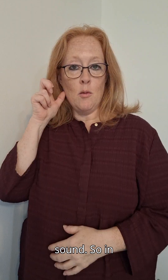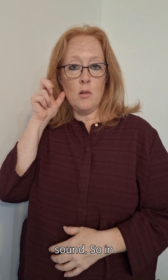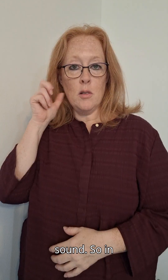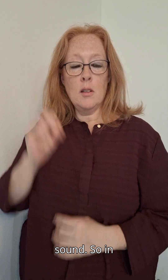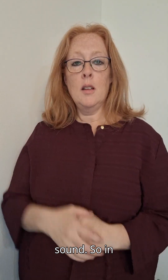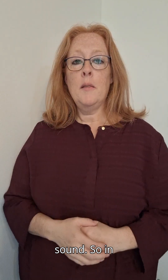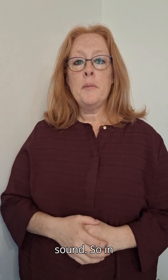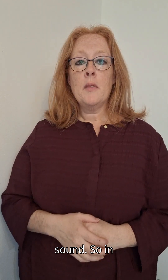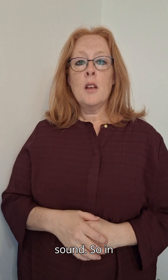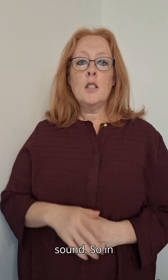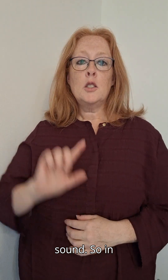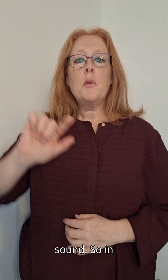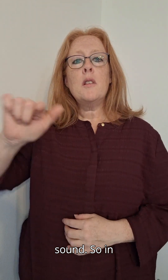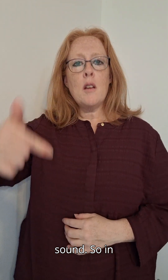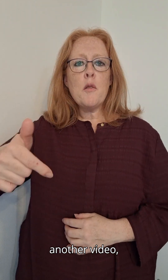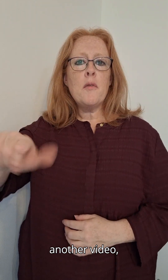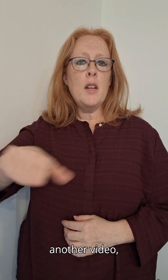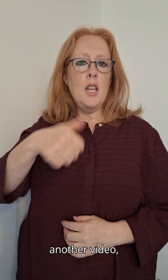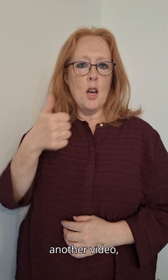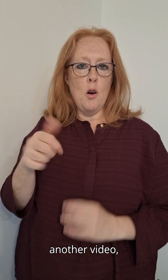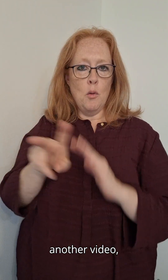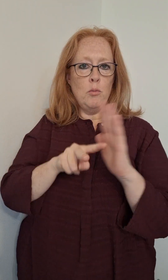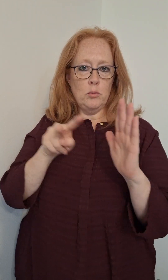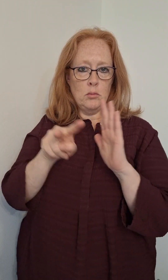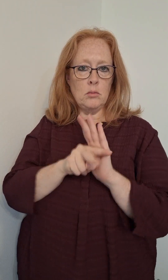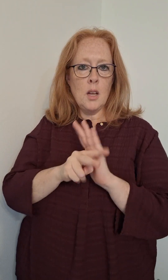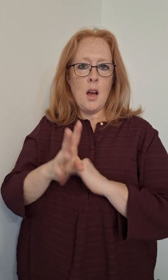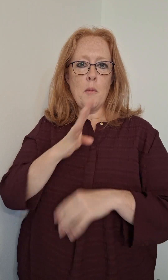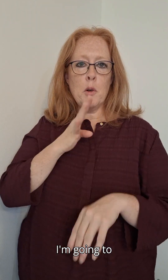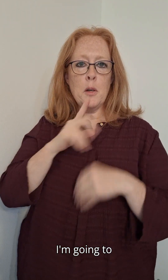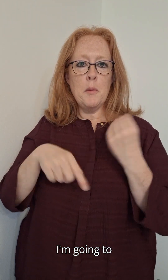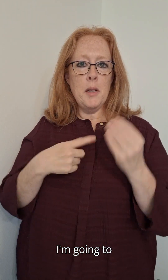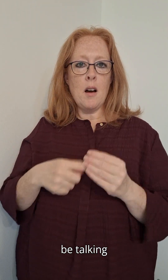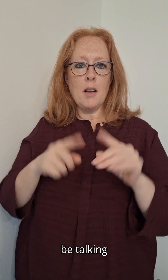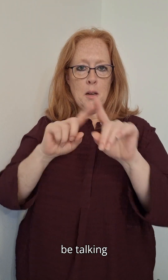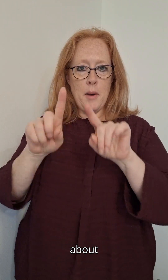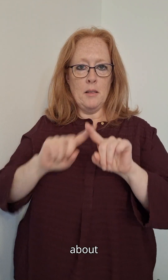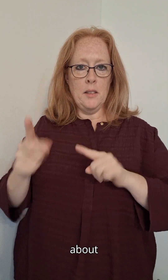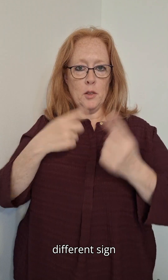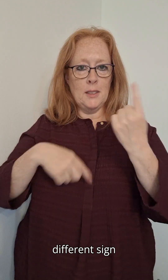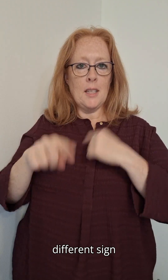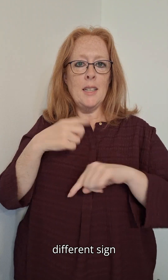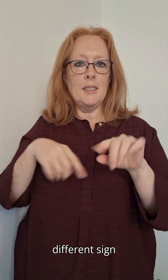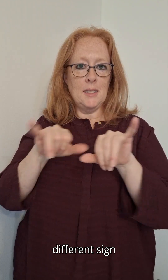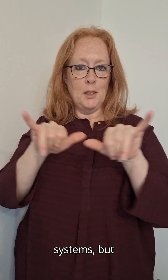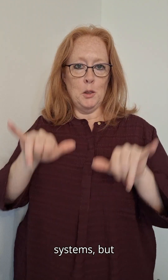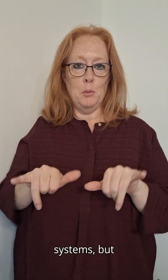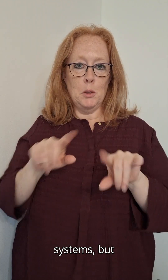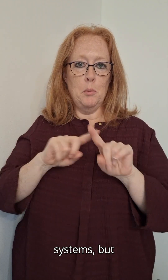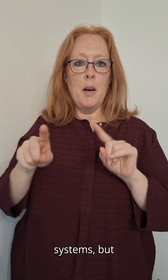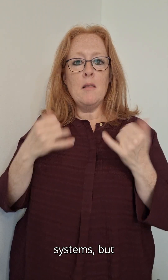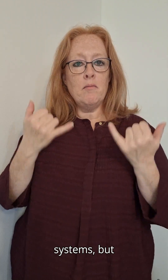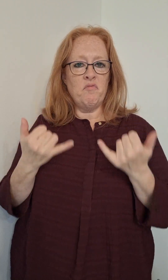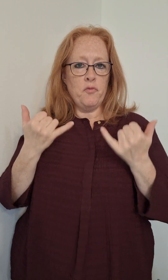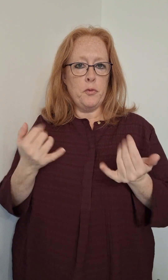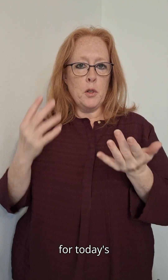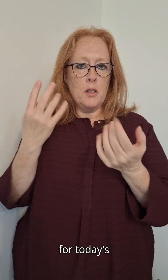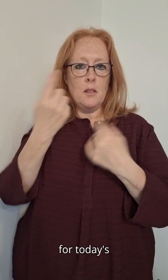sound. So in another video, I'm going to be talking about different sign systems, but for